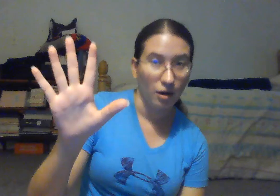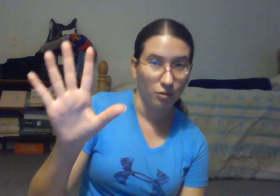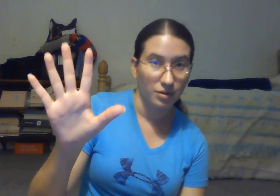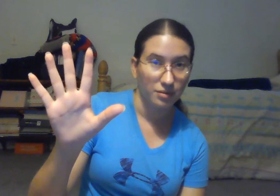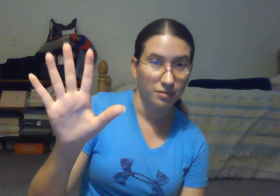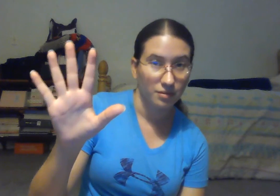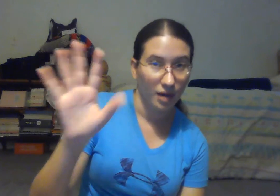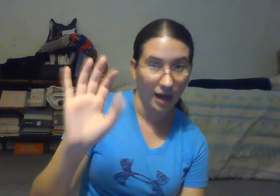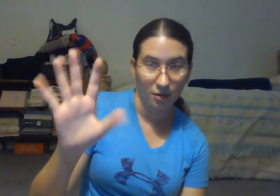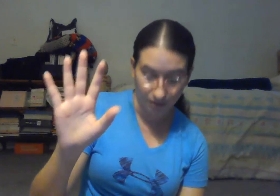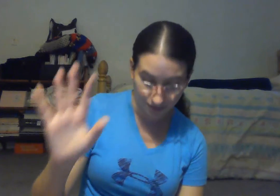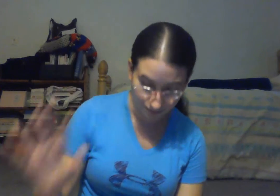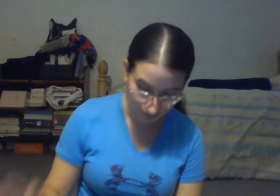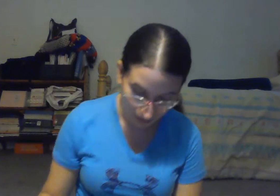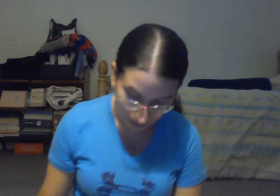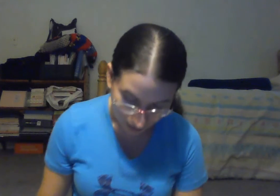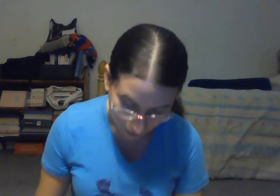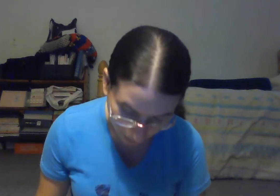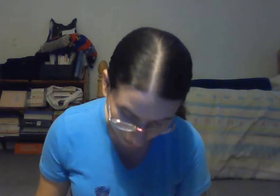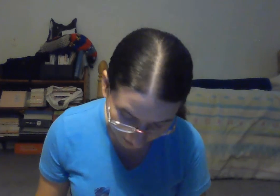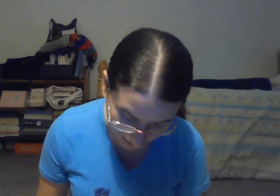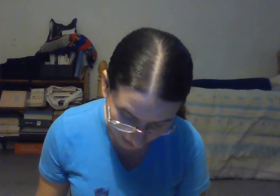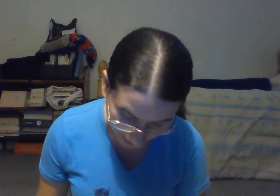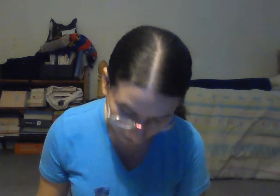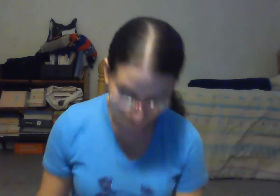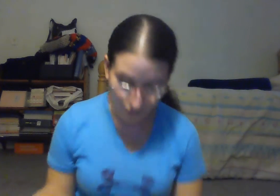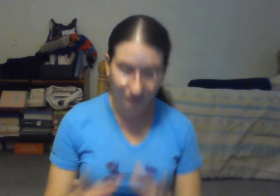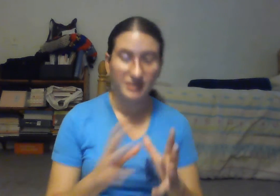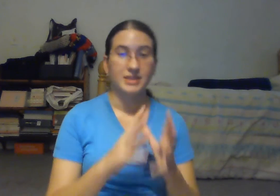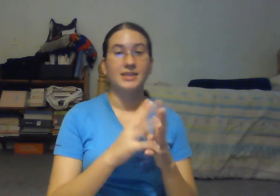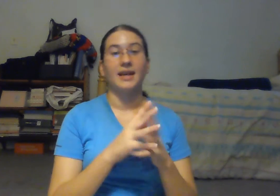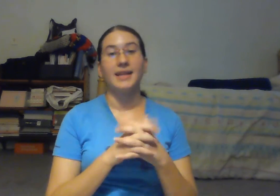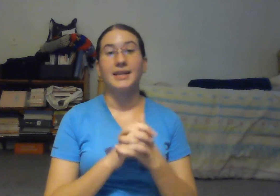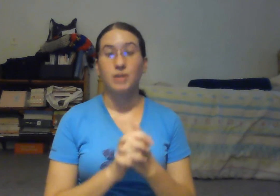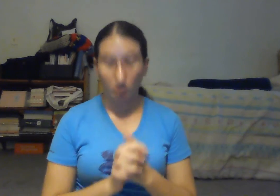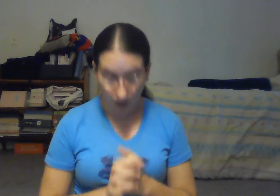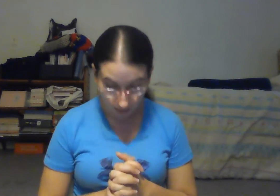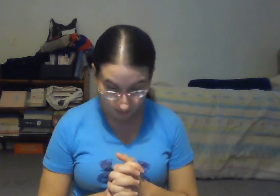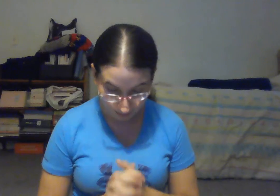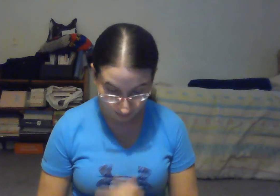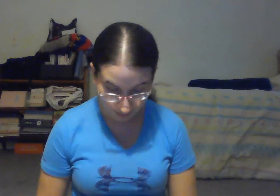outward. Outward. So breakfast time 8. Breakfast is at 8 o'clock.